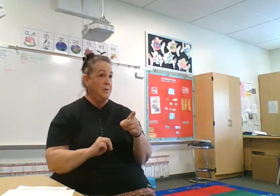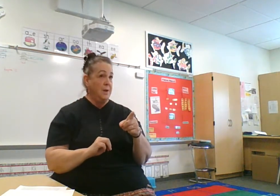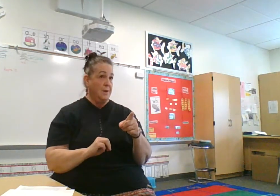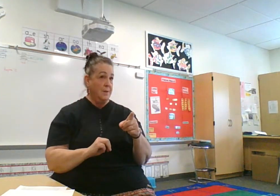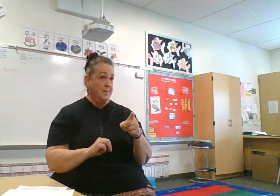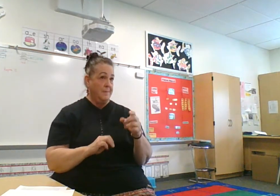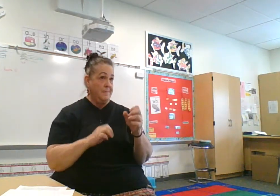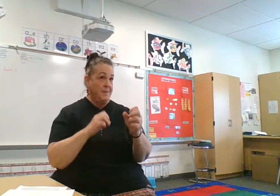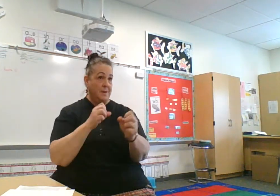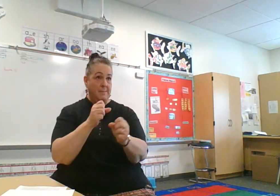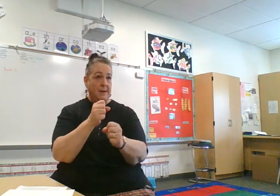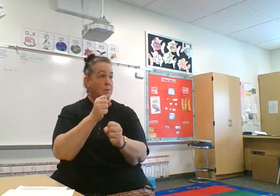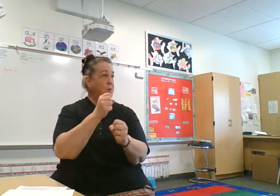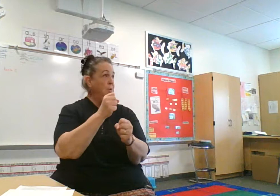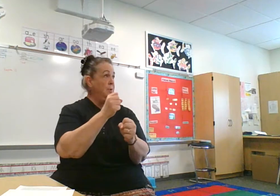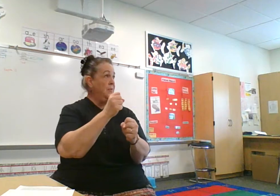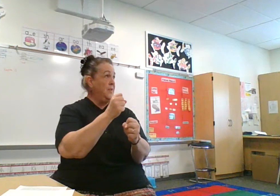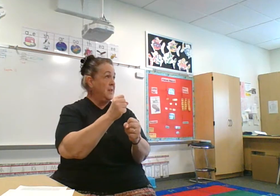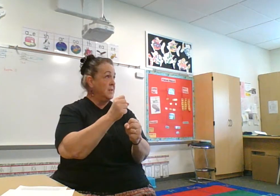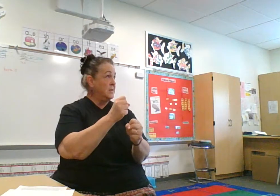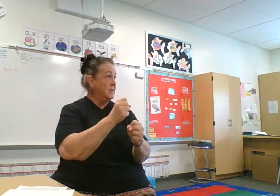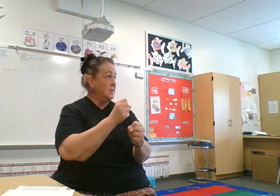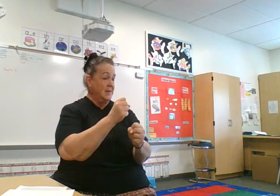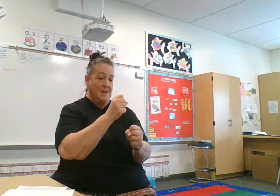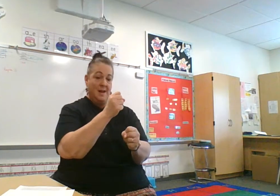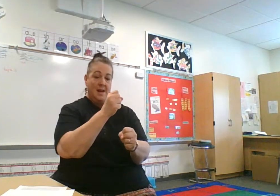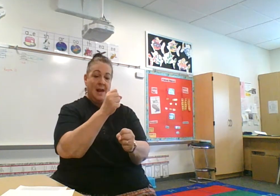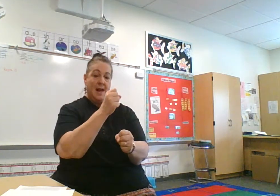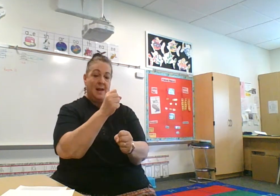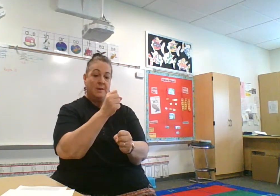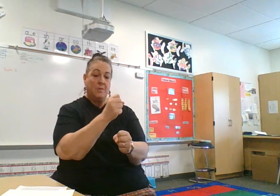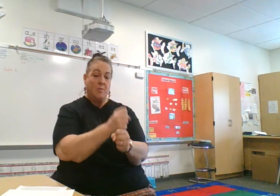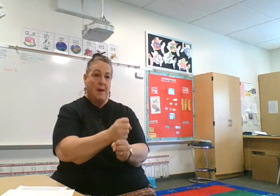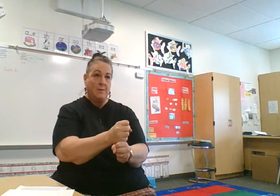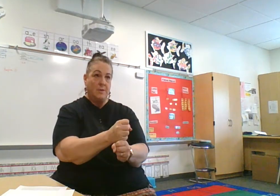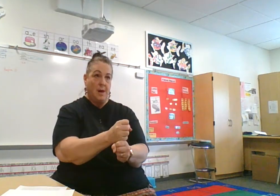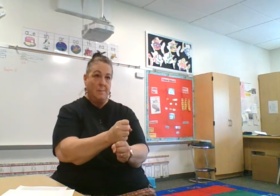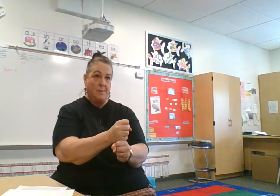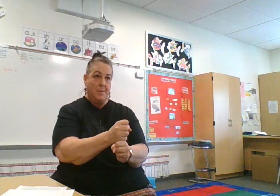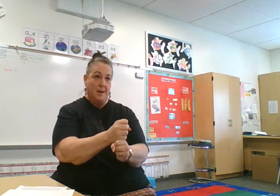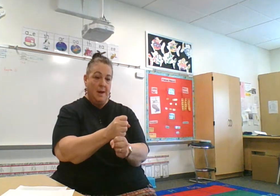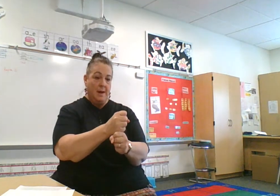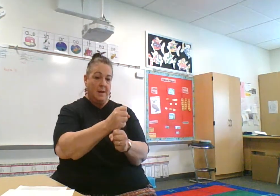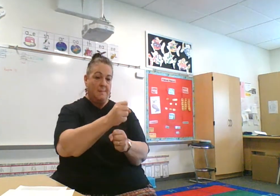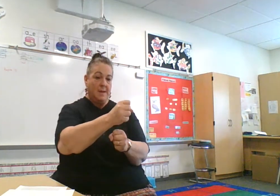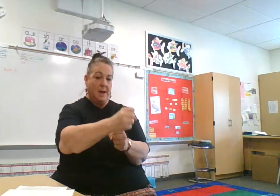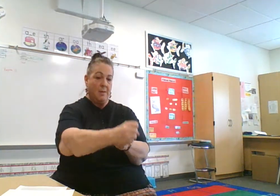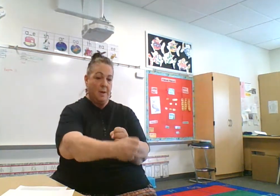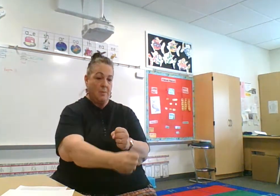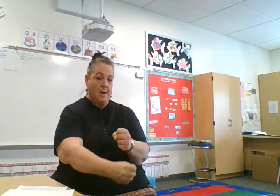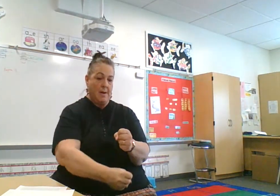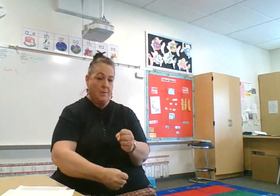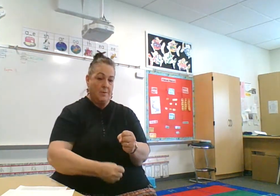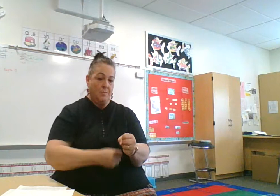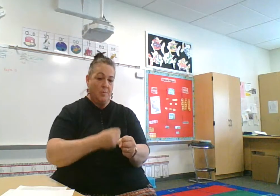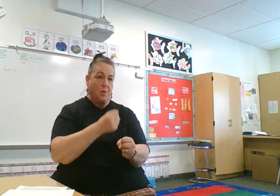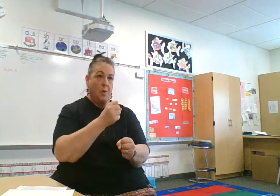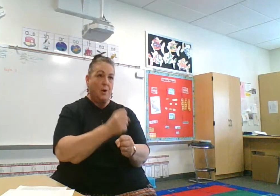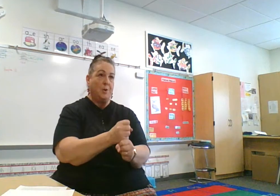year? Make two fists and right on top, come down and around to where you have